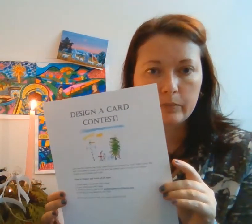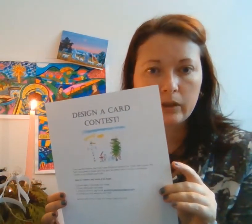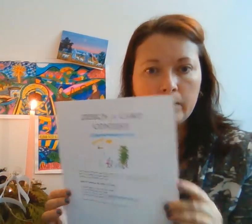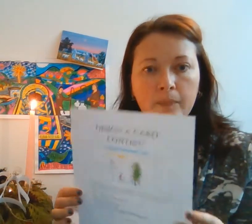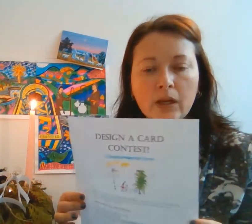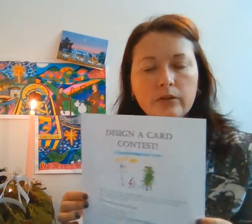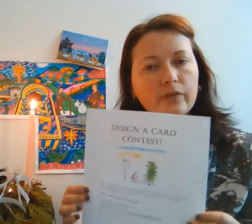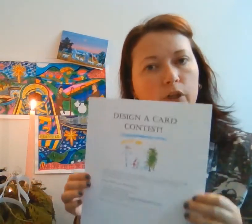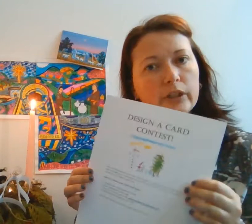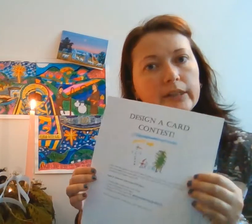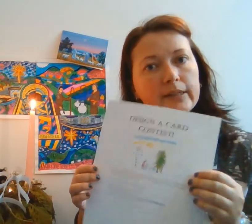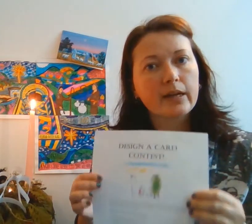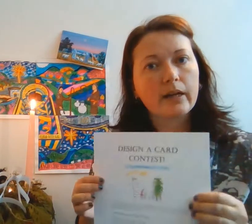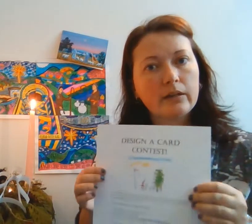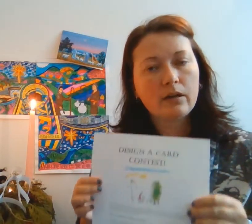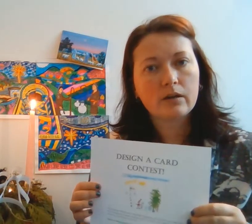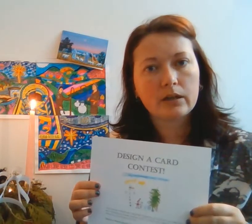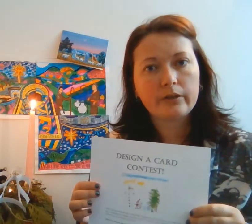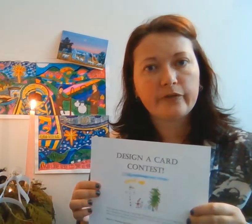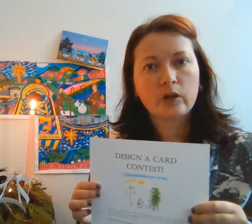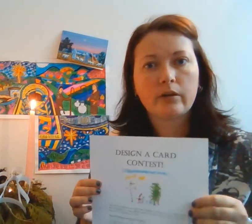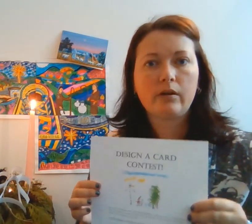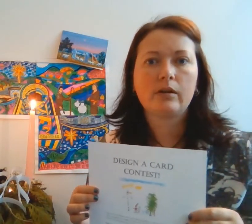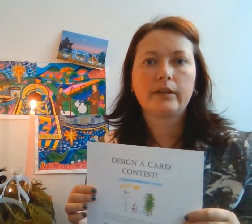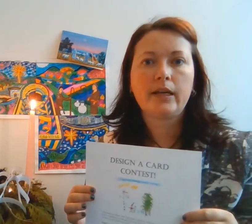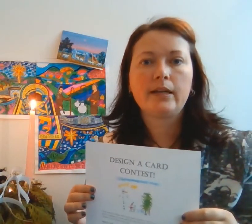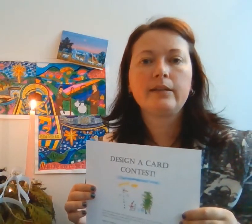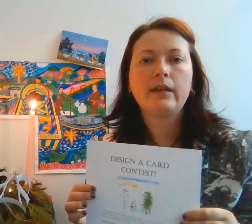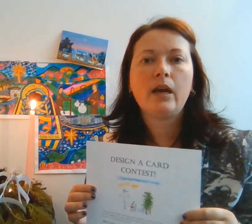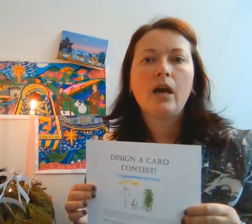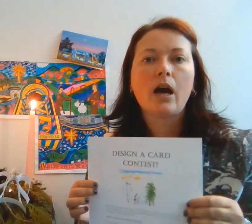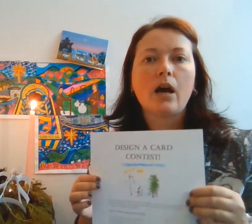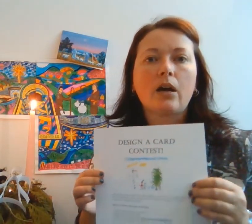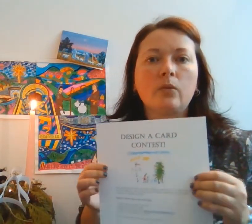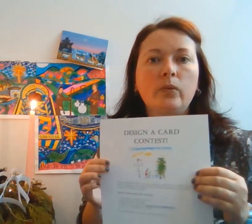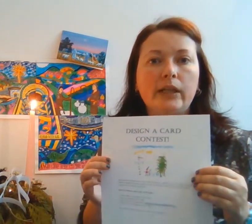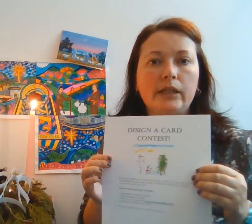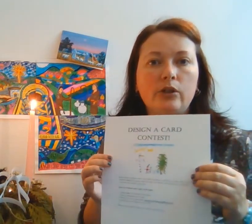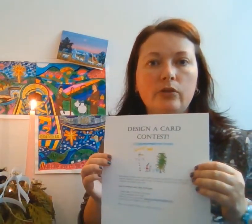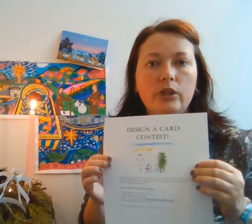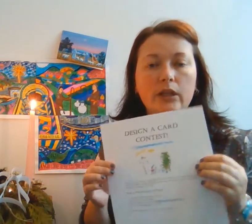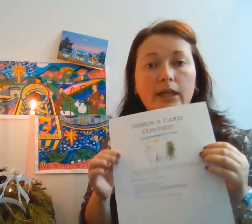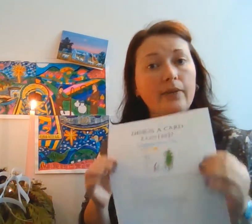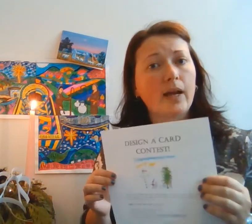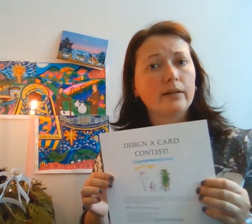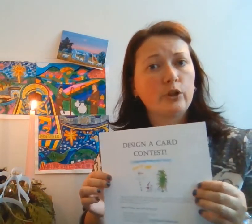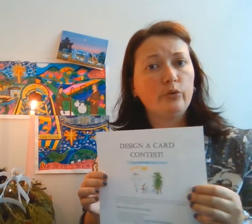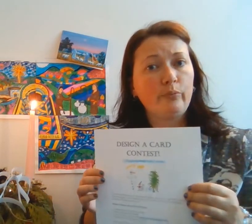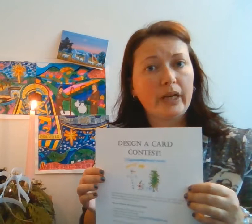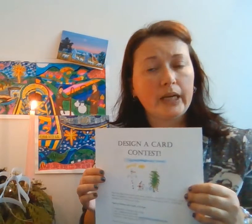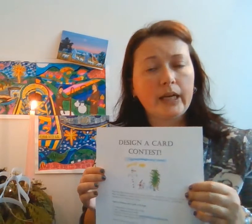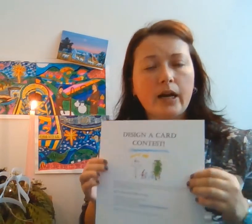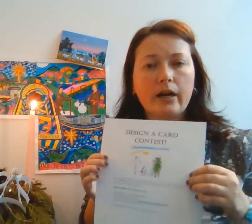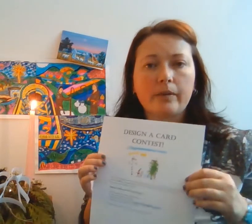December. So if you're going to design a card for our contest, we need you to get that to me